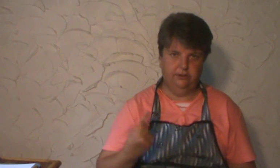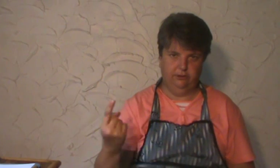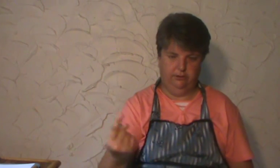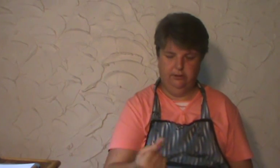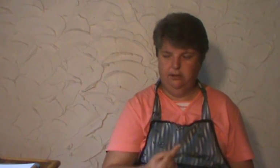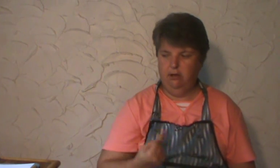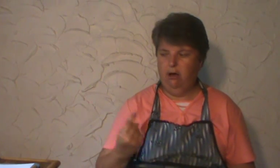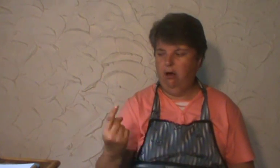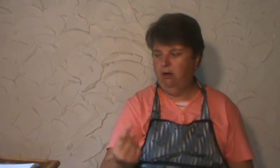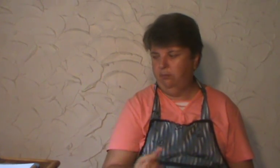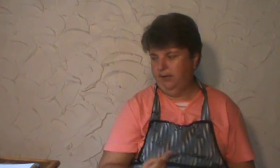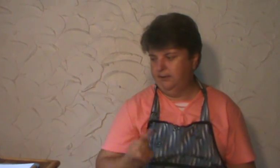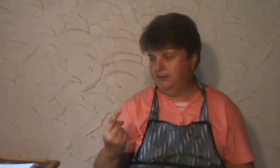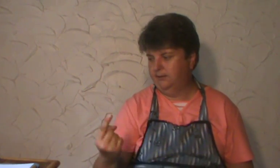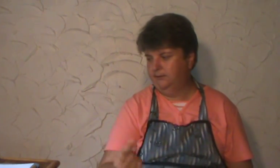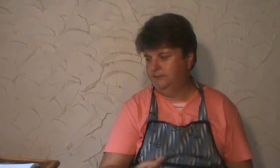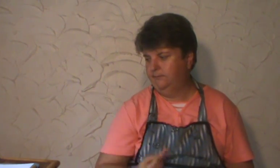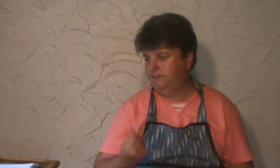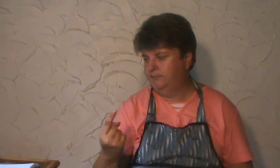circle. Always.